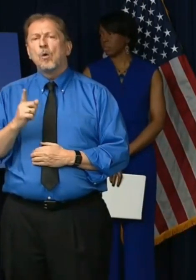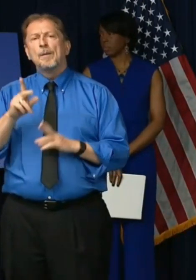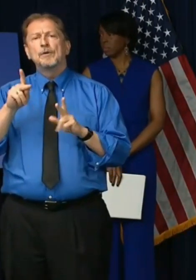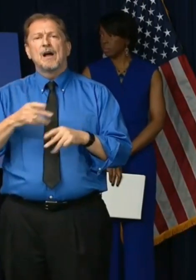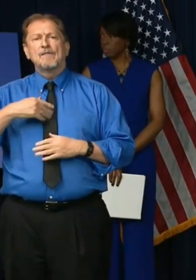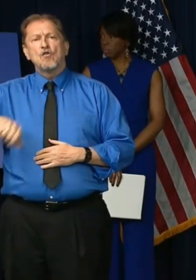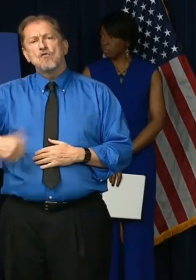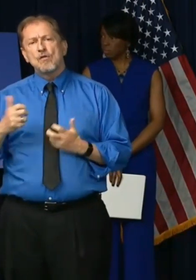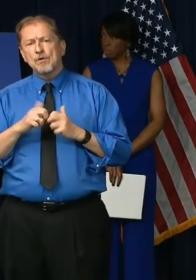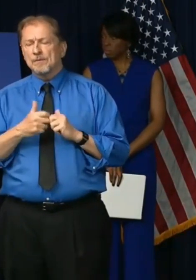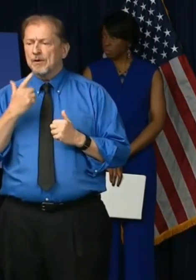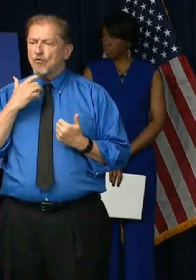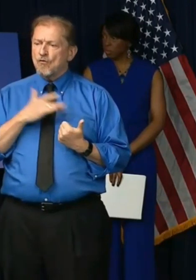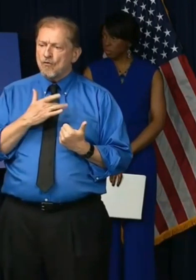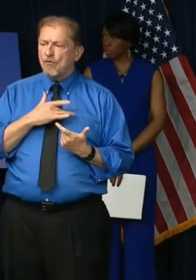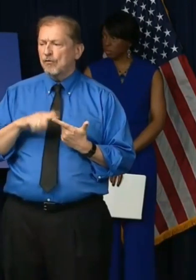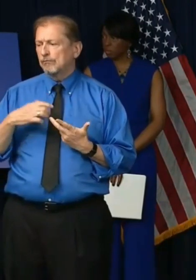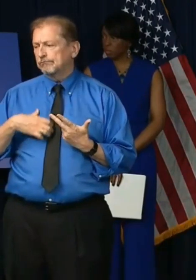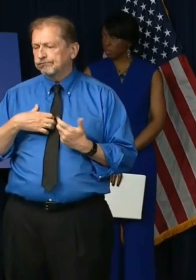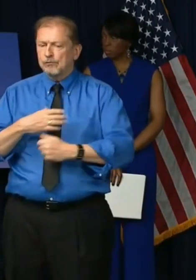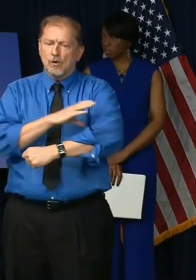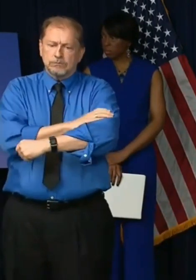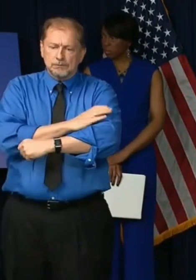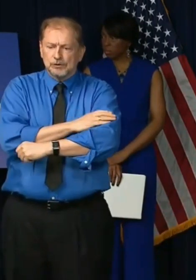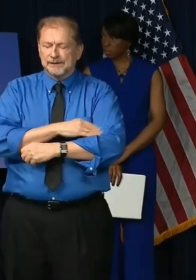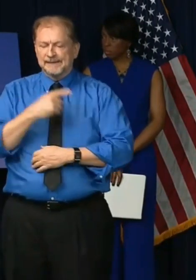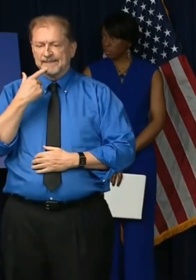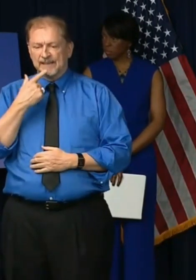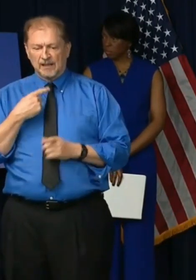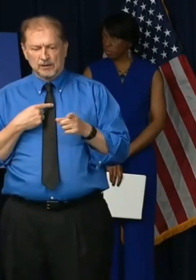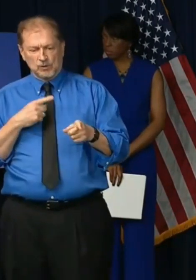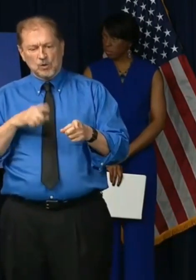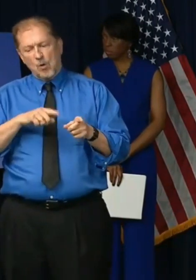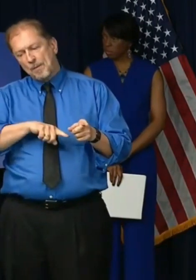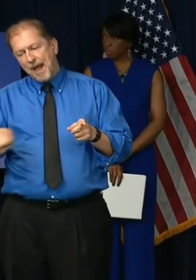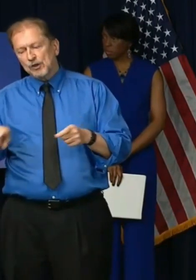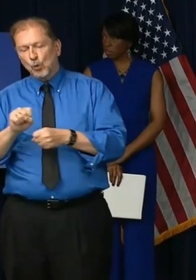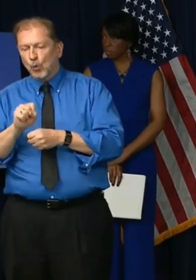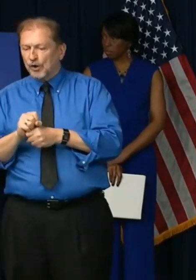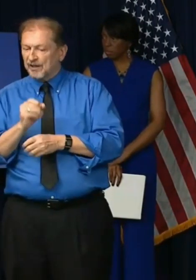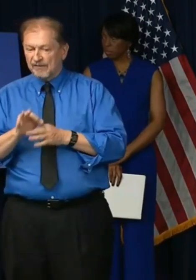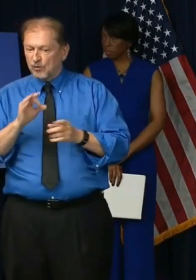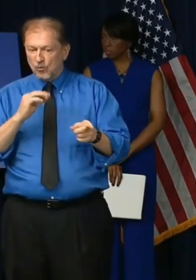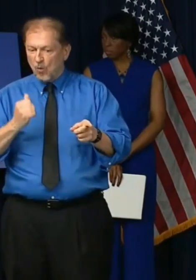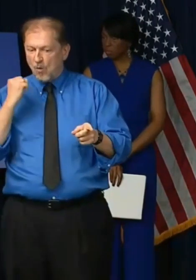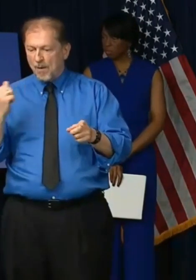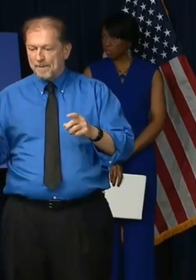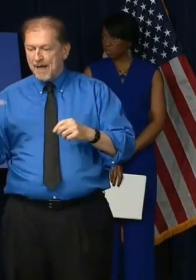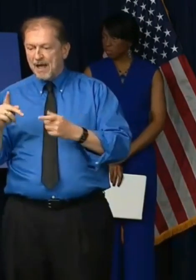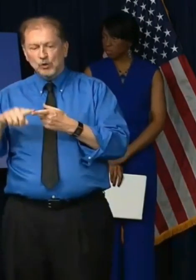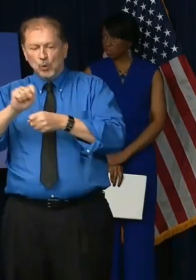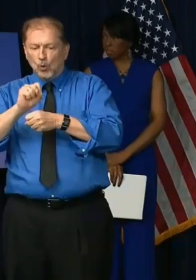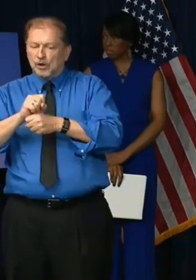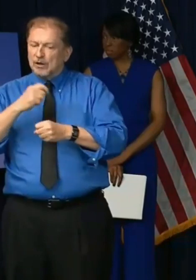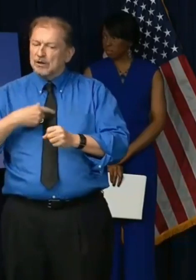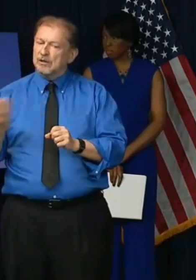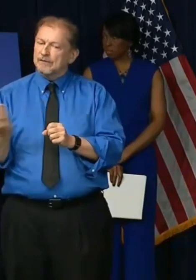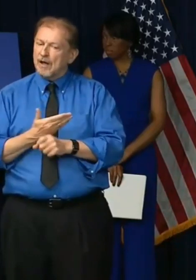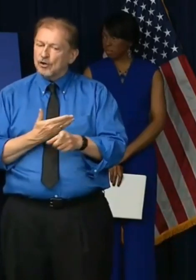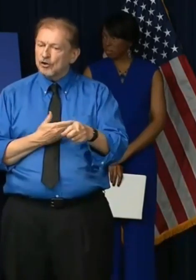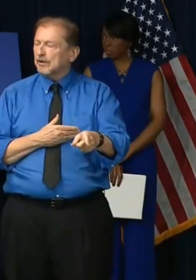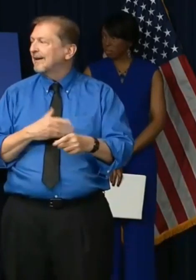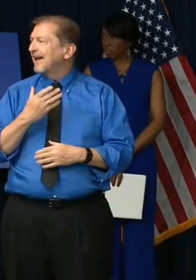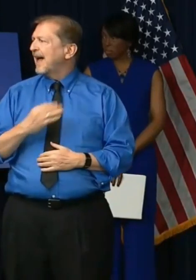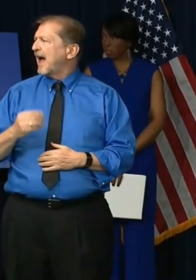condition do if told to either return to work under the relaxed stay-at-home order or be fired, especially in light of the recent restraining order issued by a Sangamon